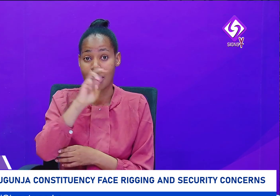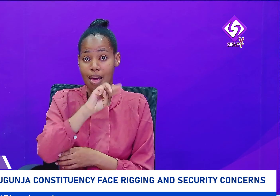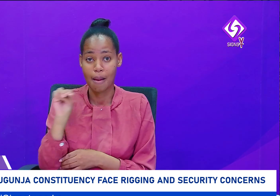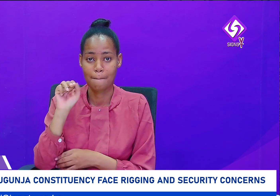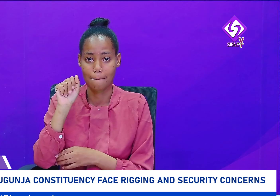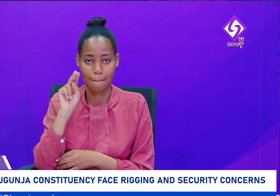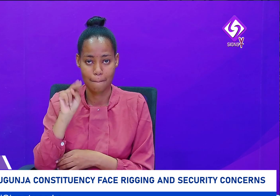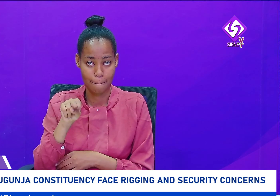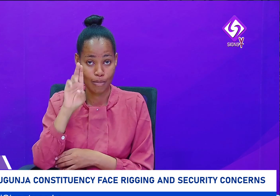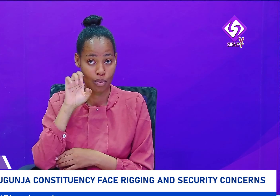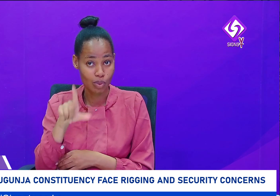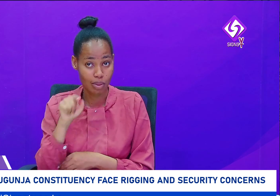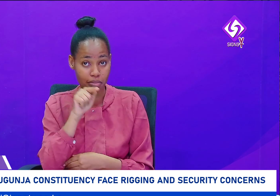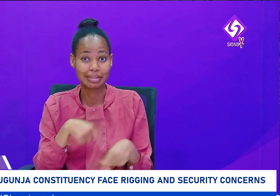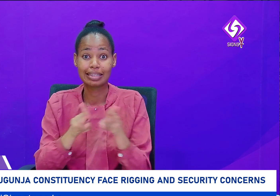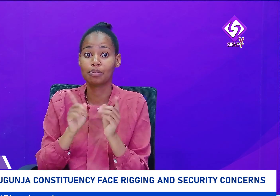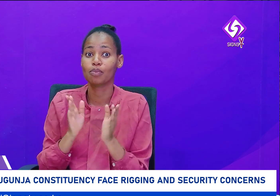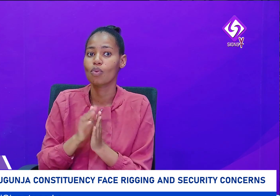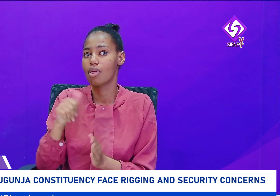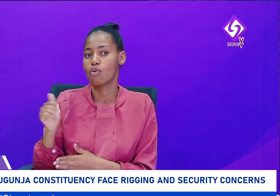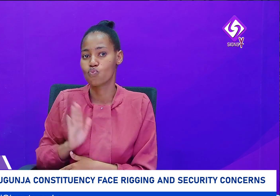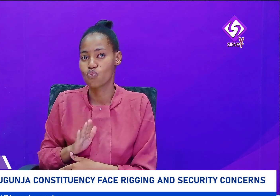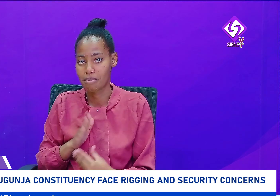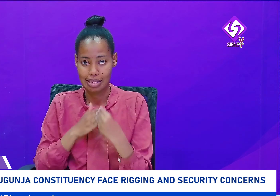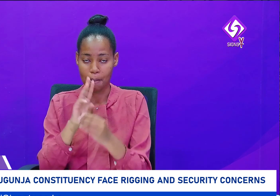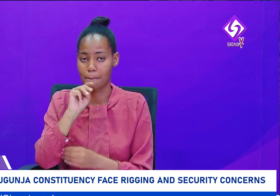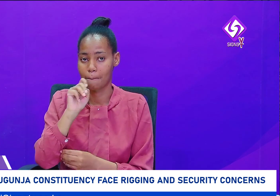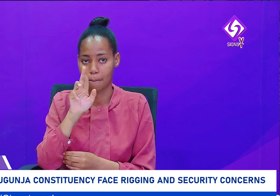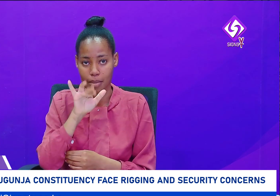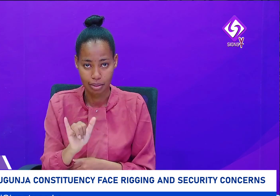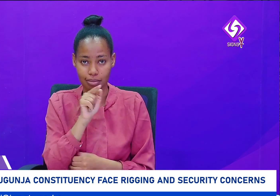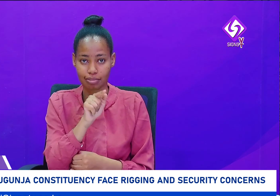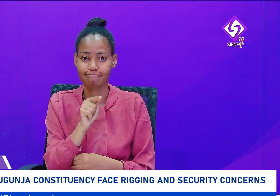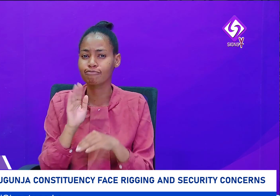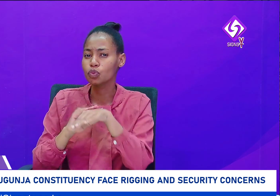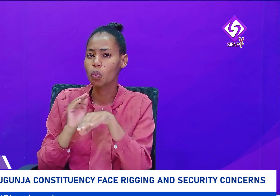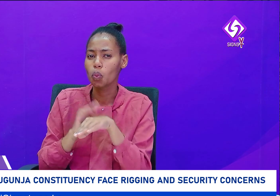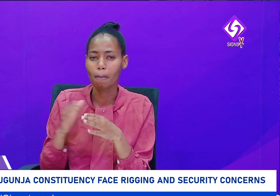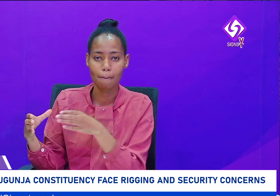Nyaudo, called on the party to urgently address these issues.